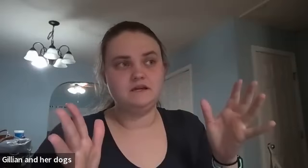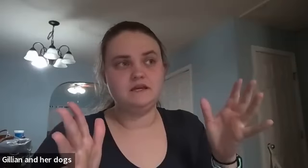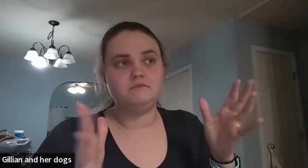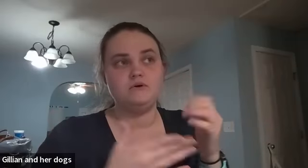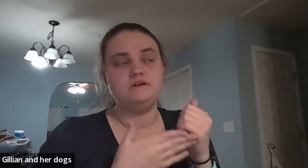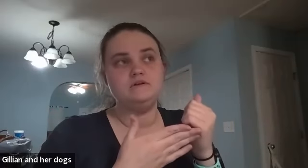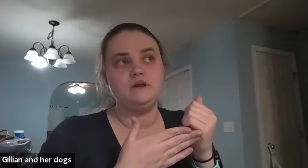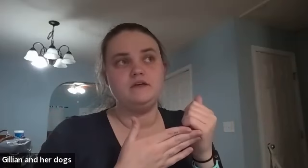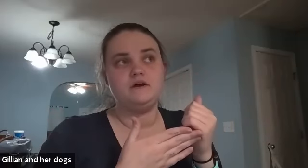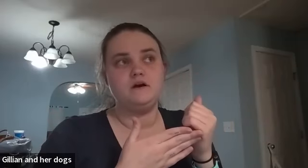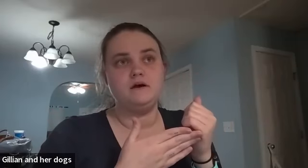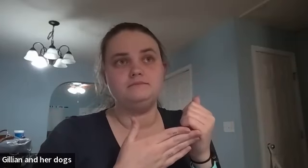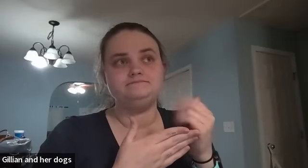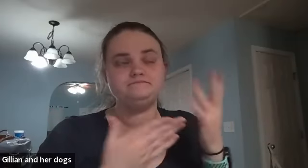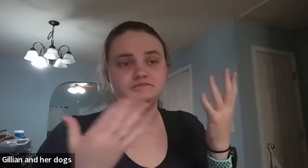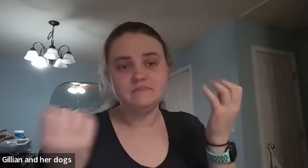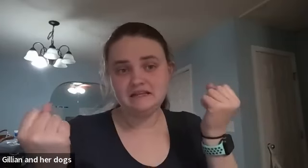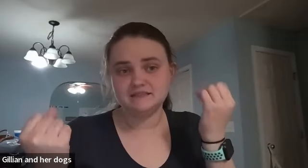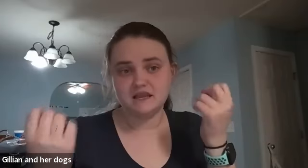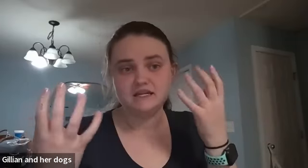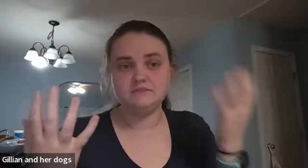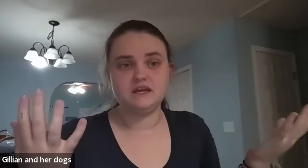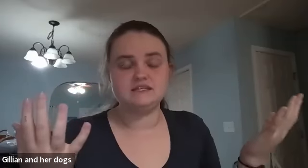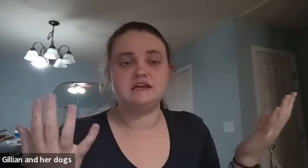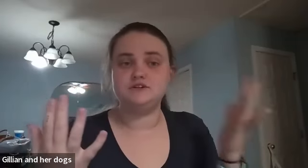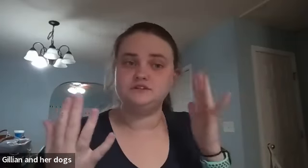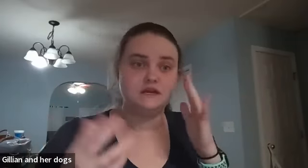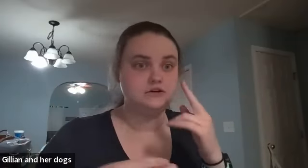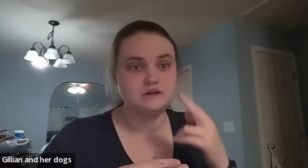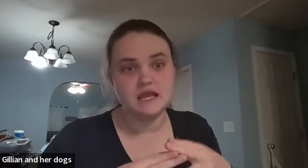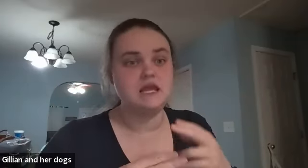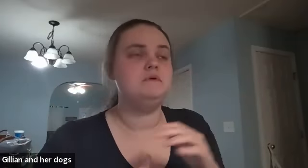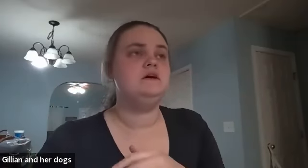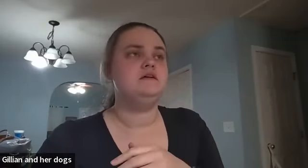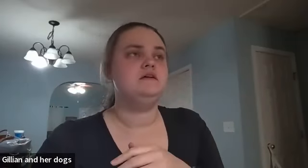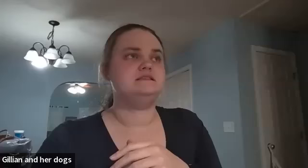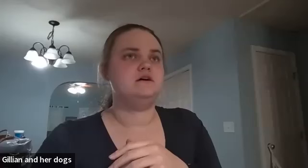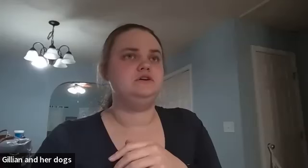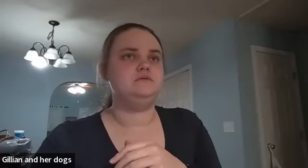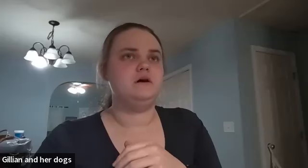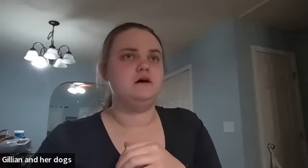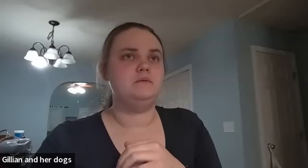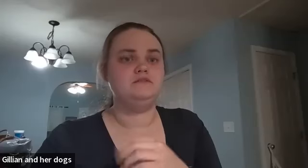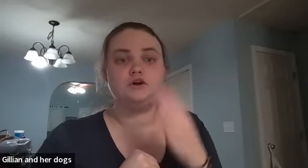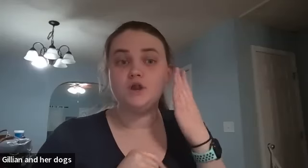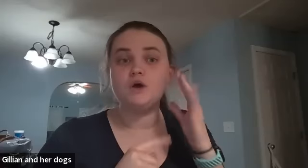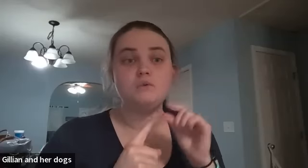very important with signing, because that's how you sign your name. That's how you, if you don't know a